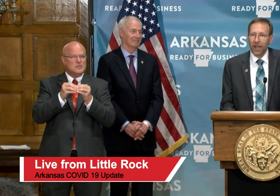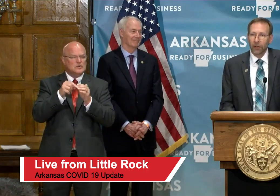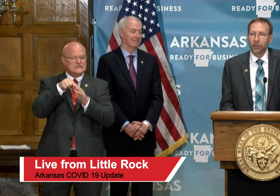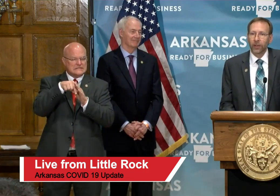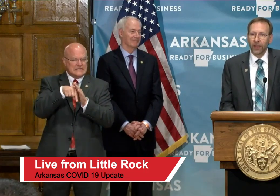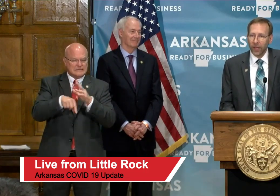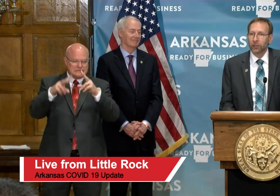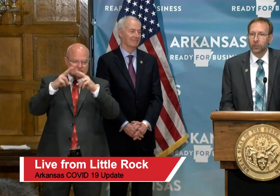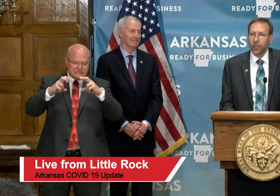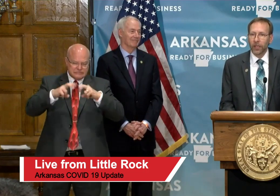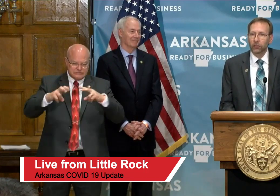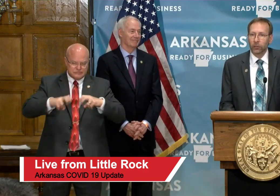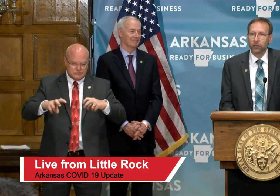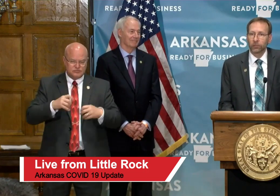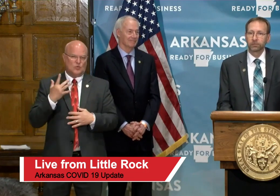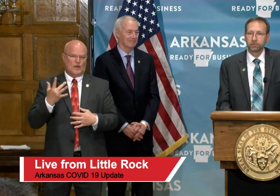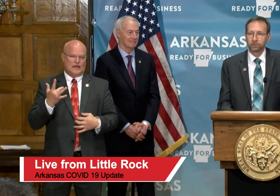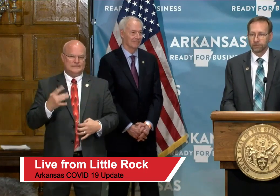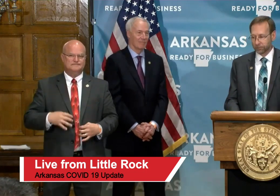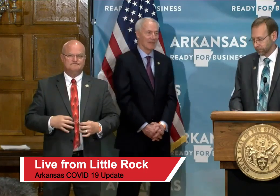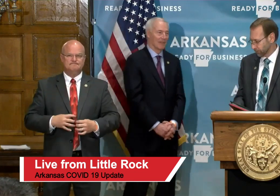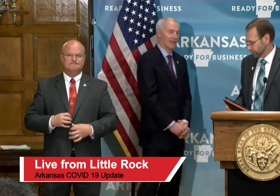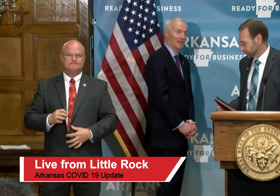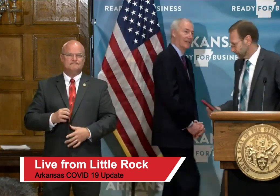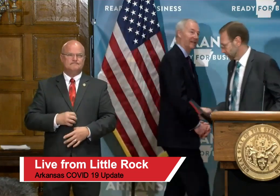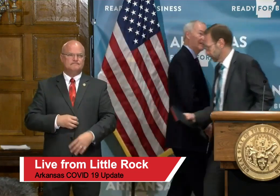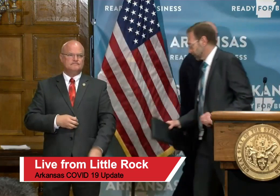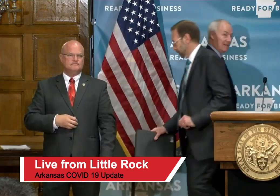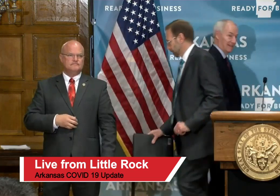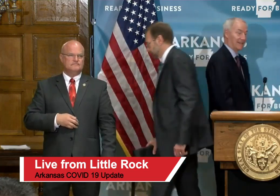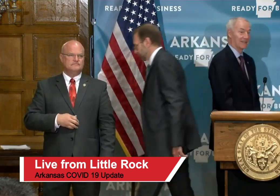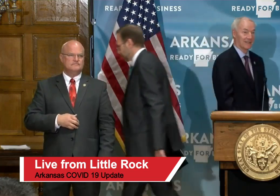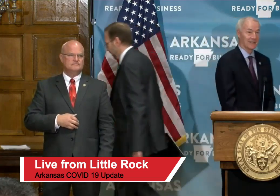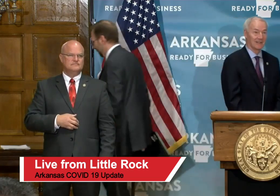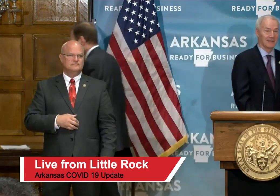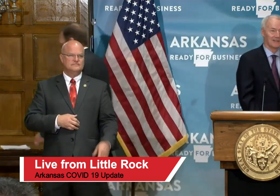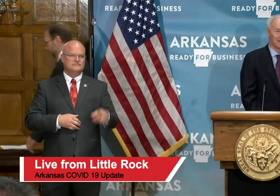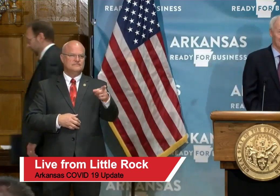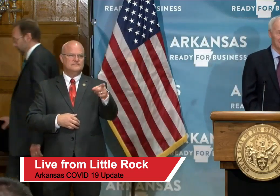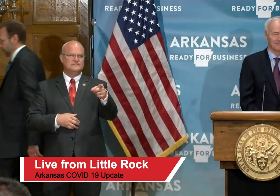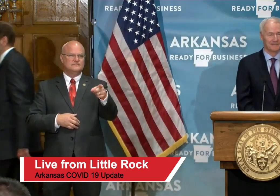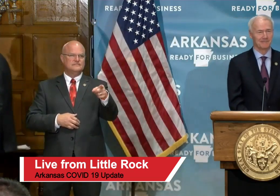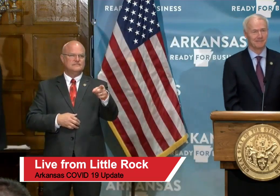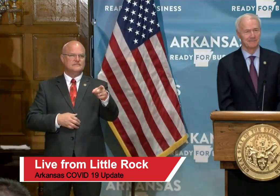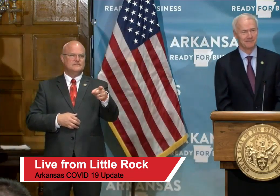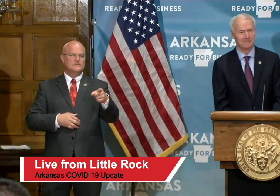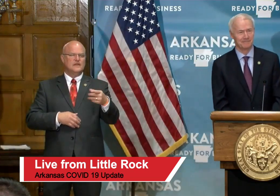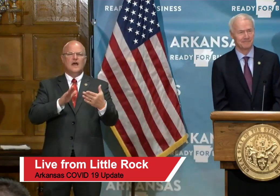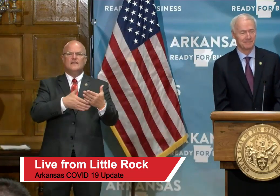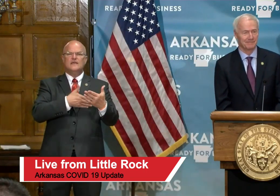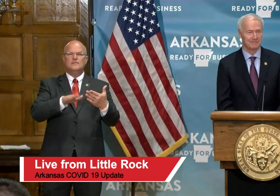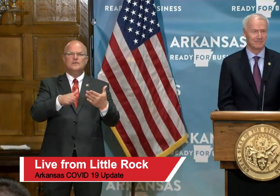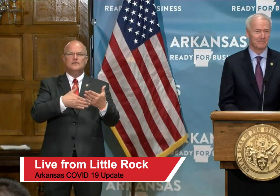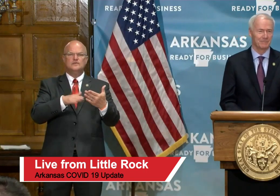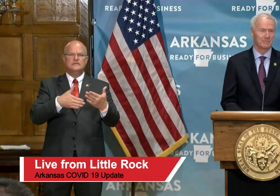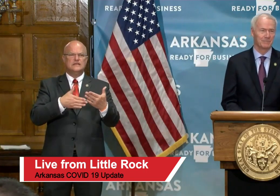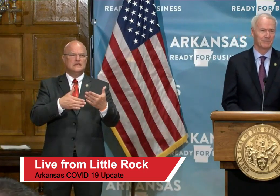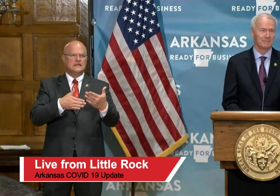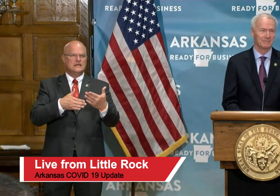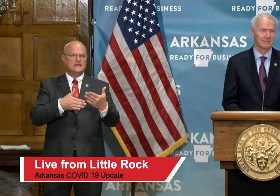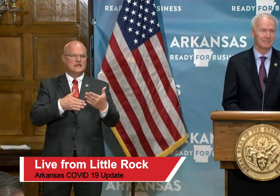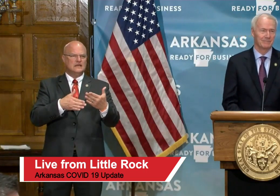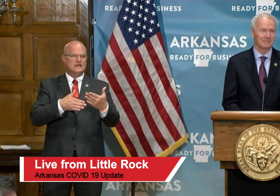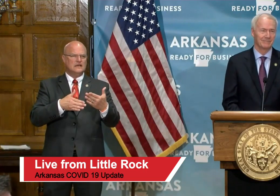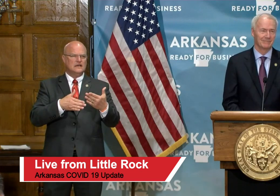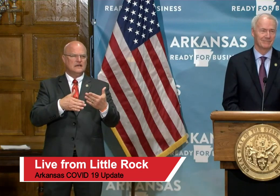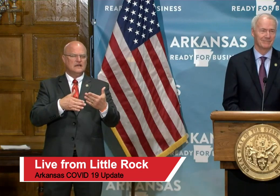deeply down into the explanations. Alexis. The music venue Temple Live said they plan on